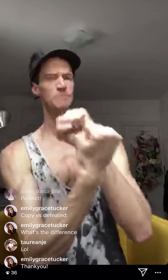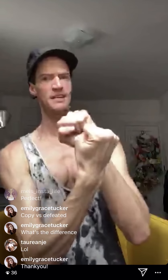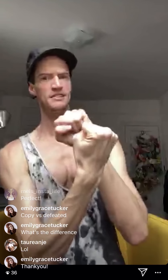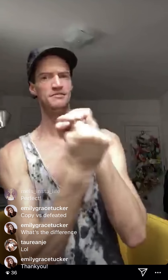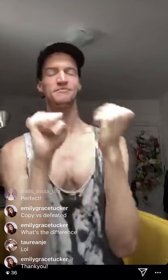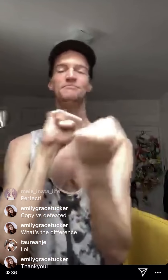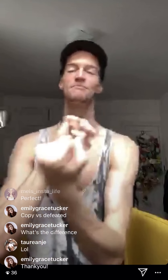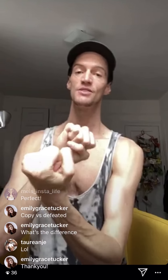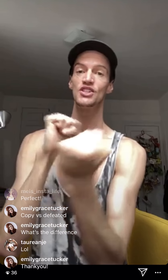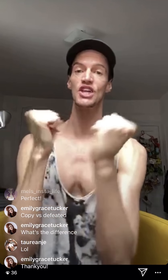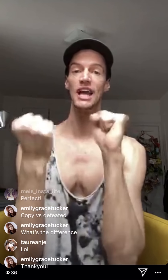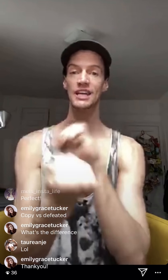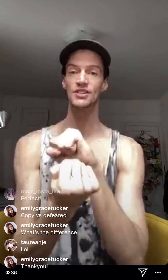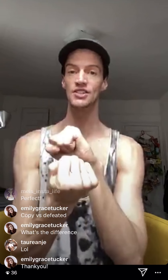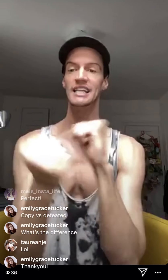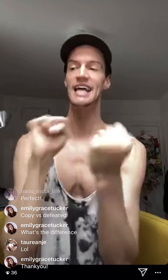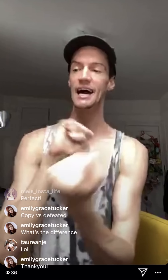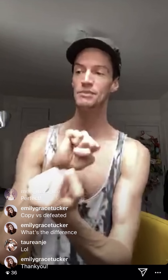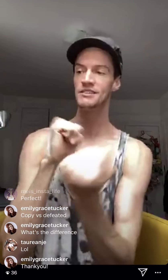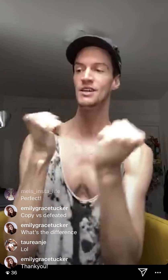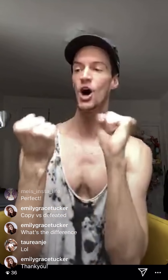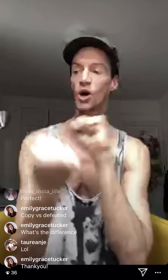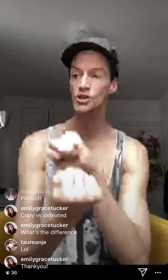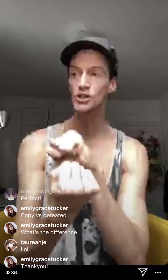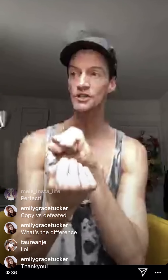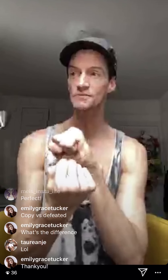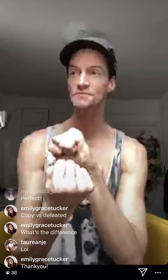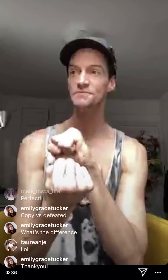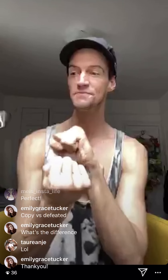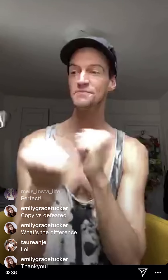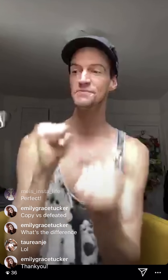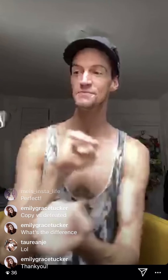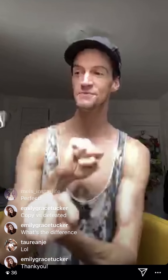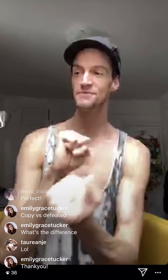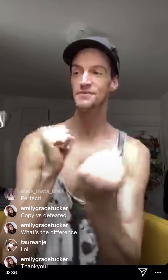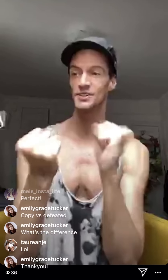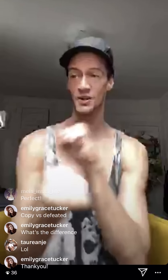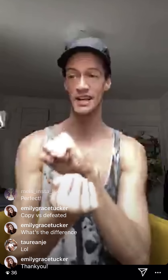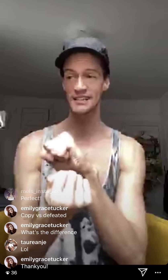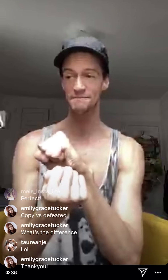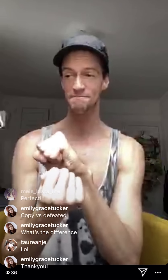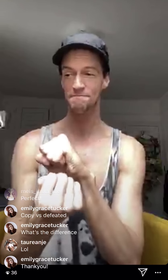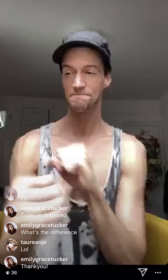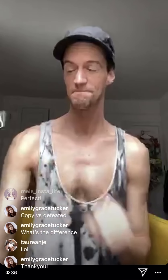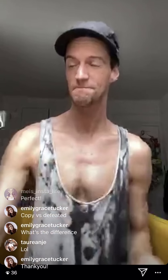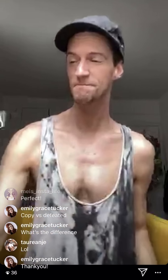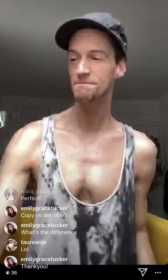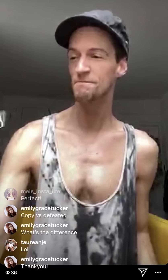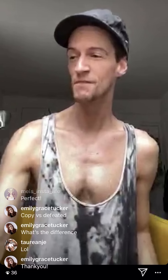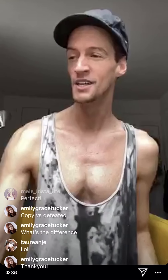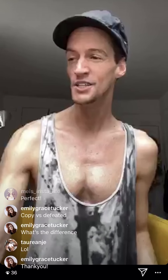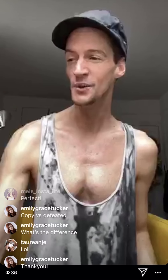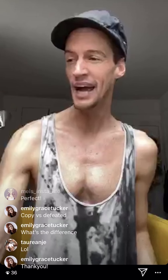perspective. Change, adapt, alter. Great. To